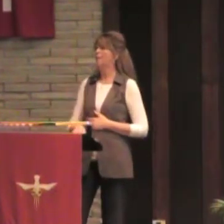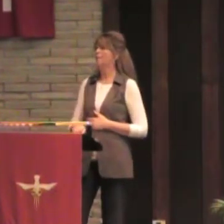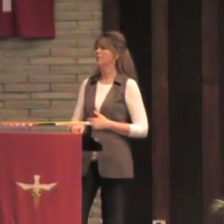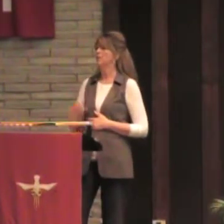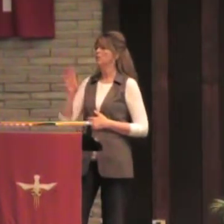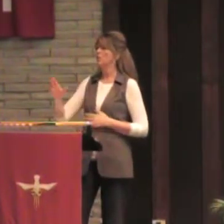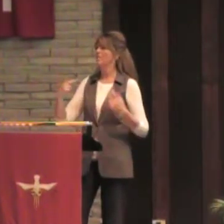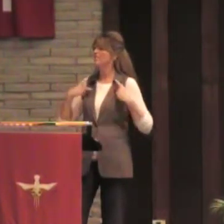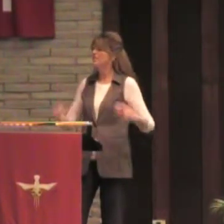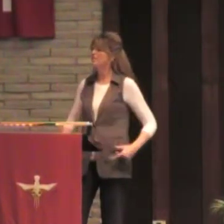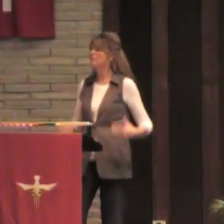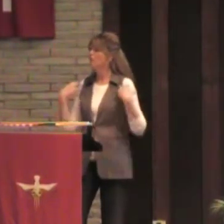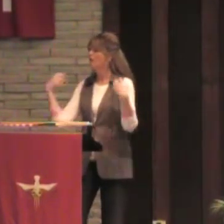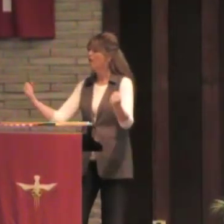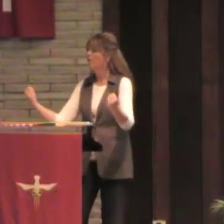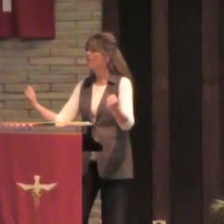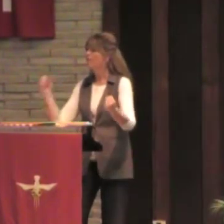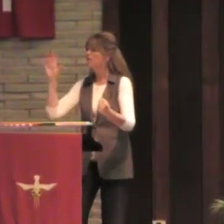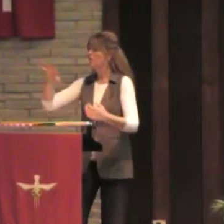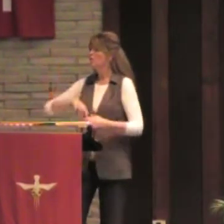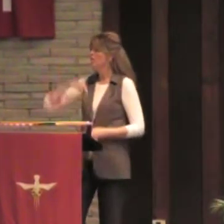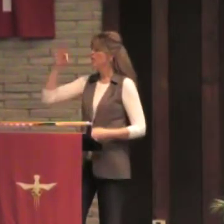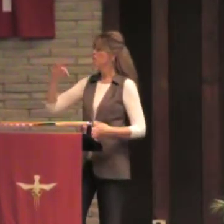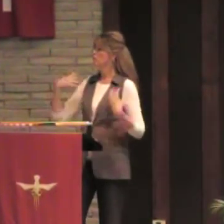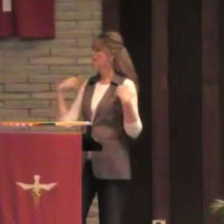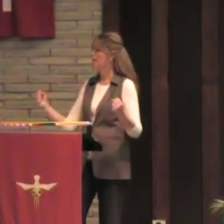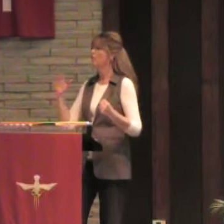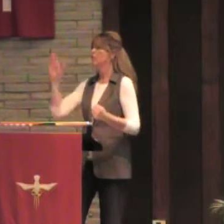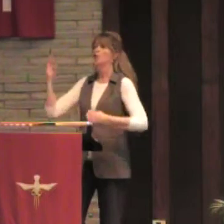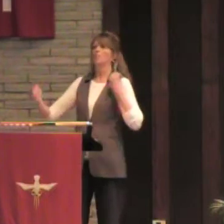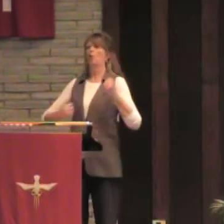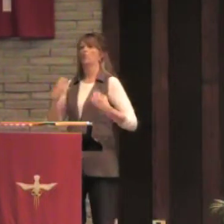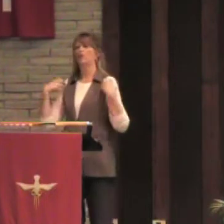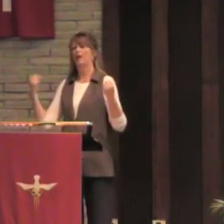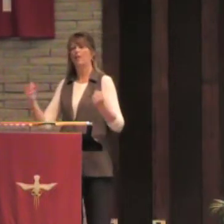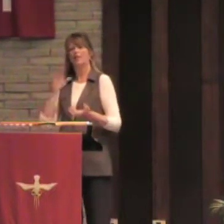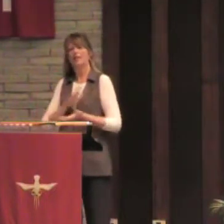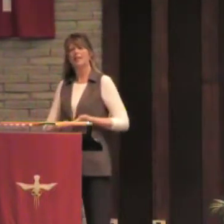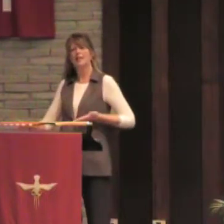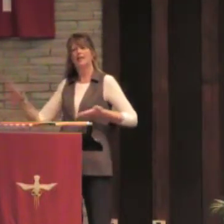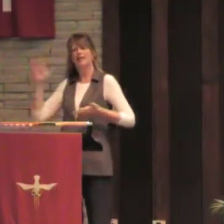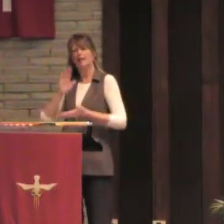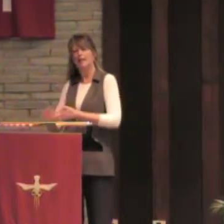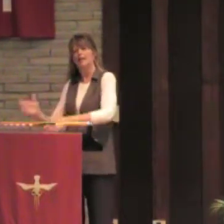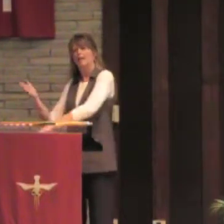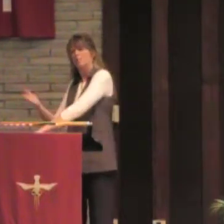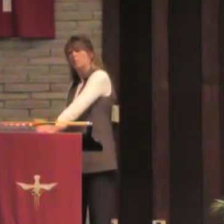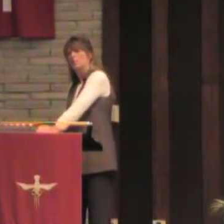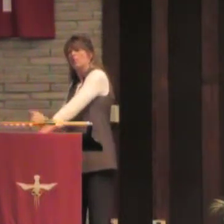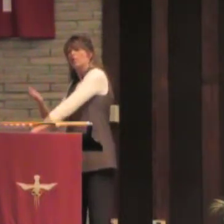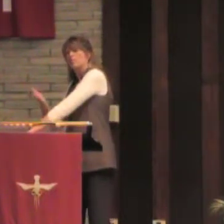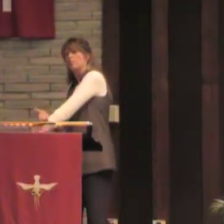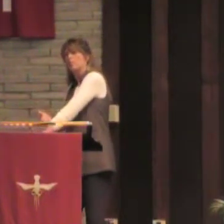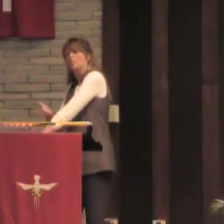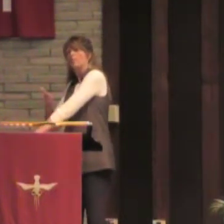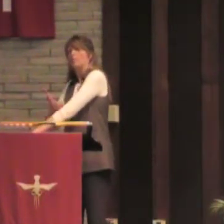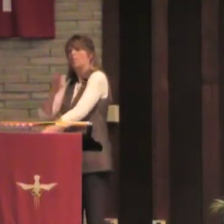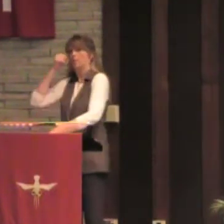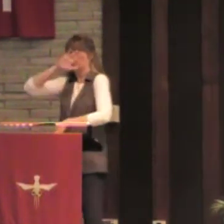trying to clean up your physical health and your spiritual health, as well as your emotional health. We can